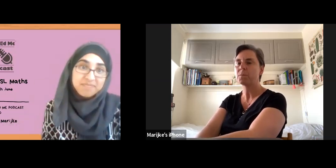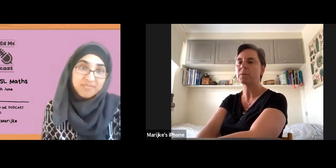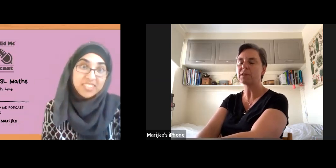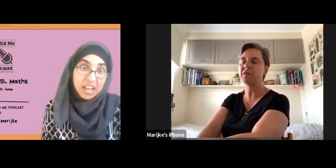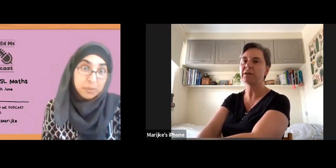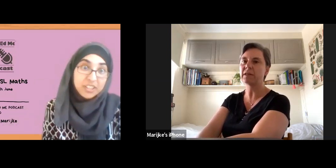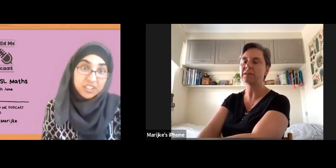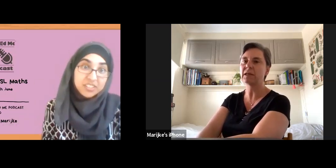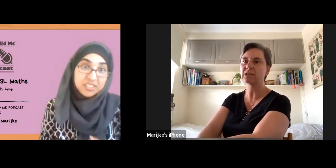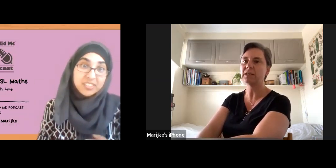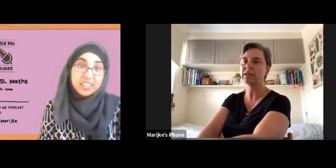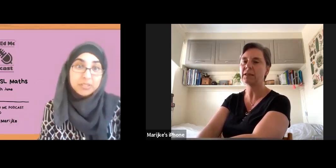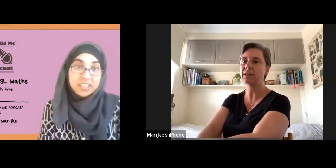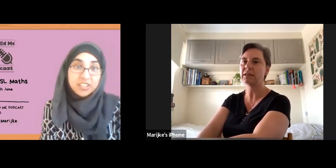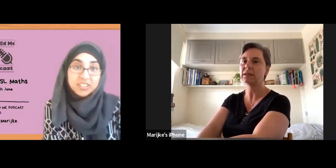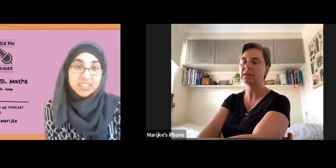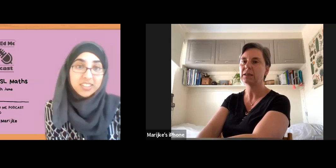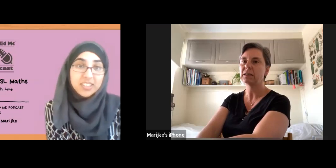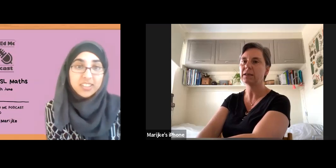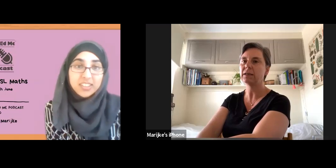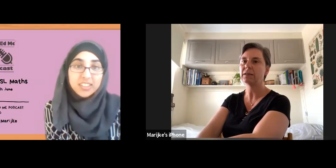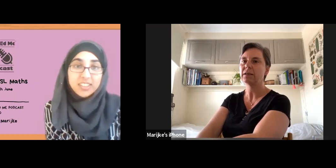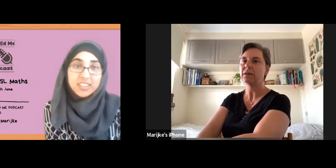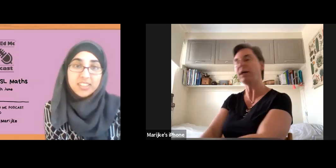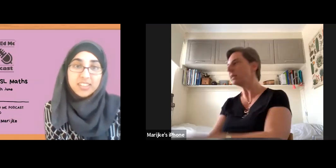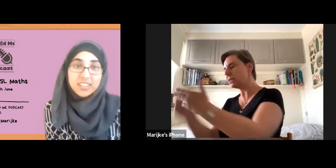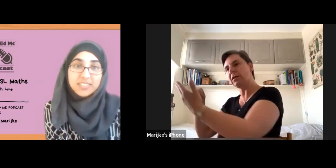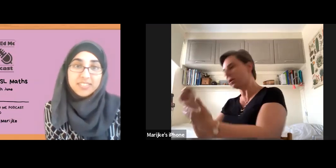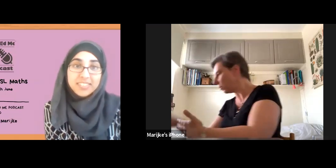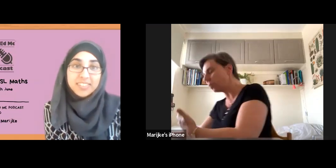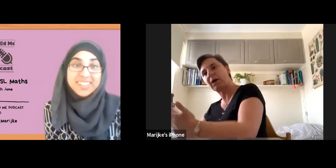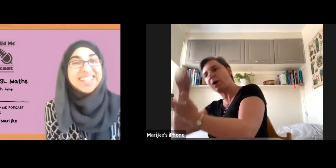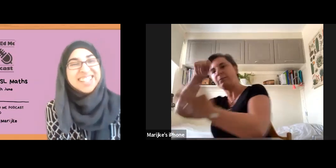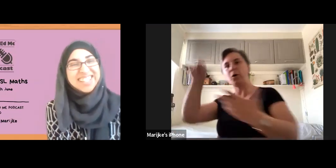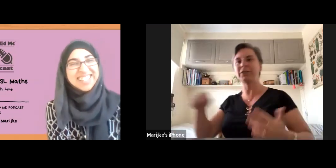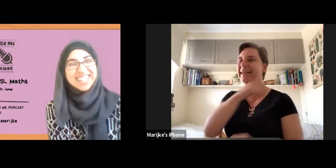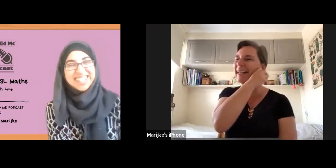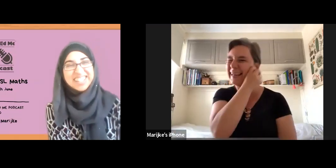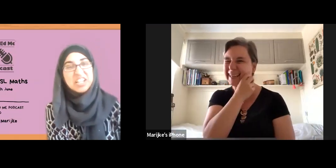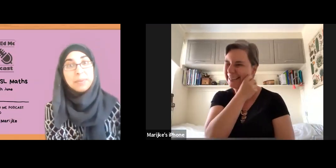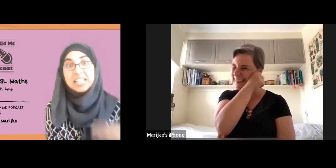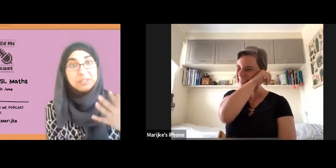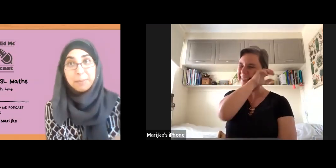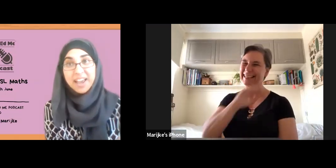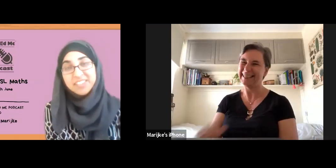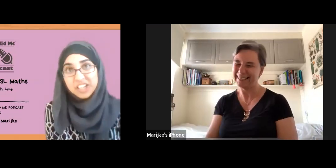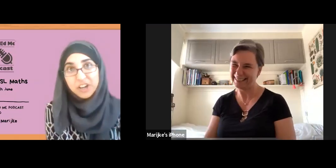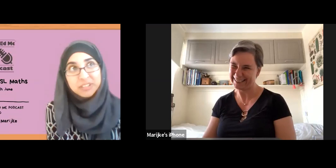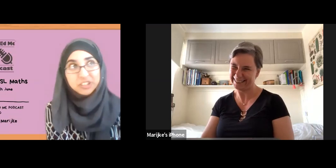That's a very good idea, actually. Yeah. Right, that's another one on my whiteboard. But then parents at home can do that